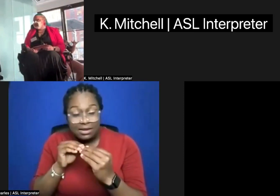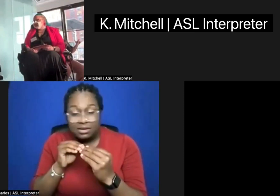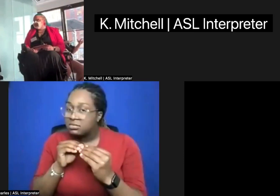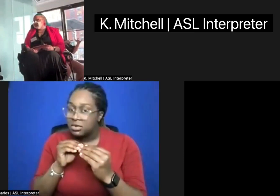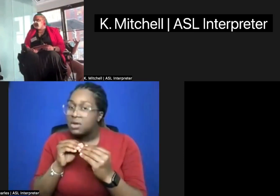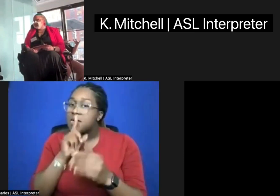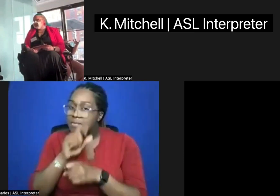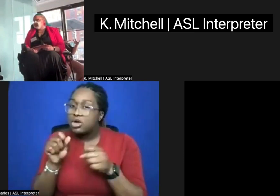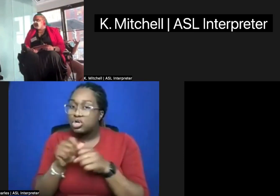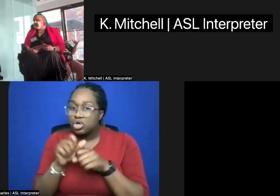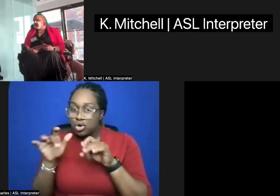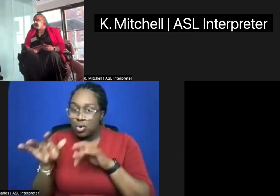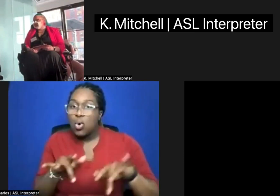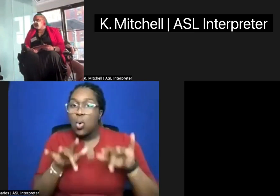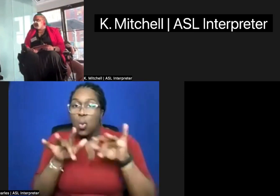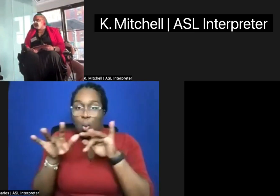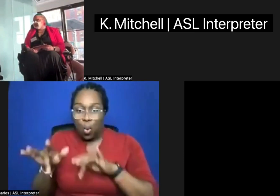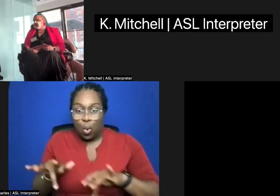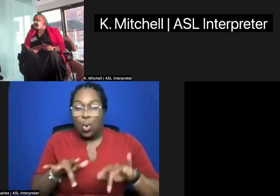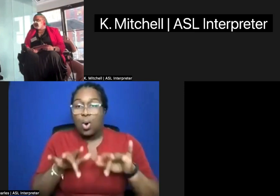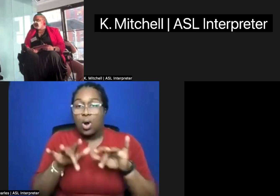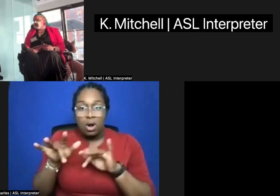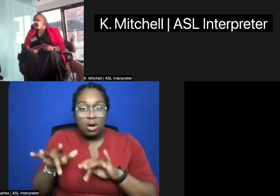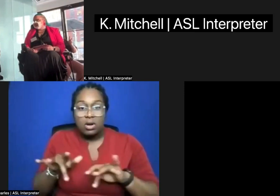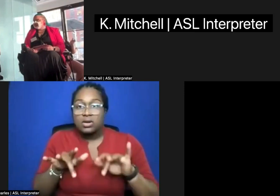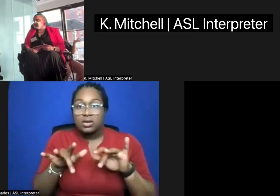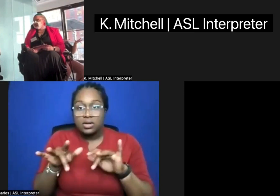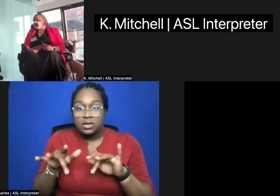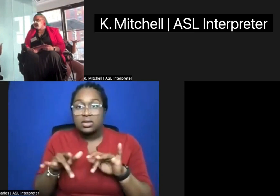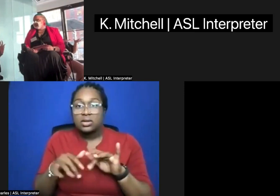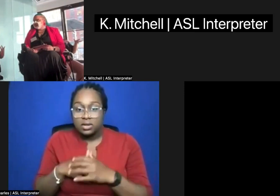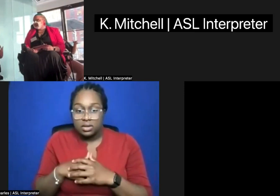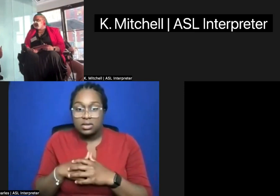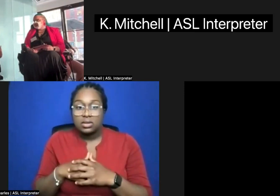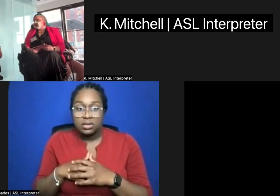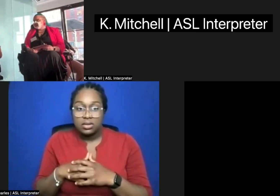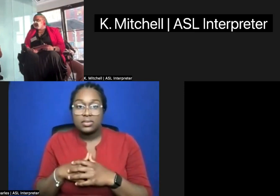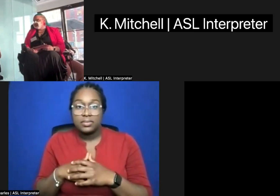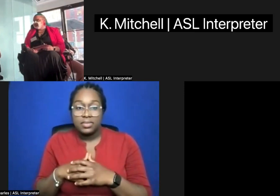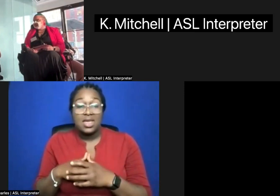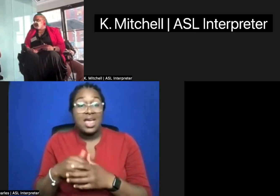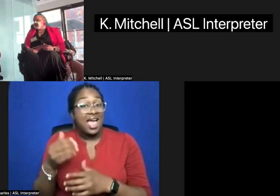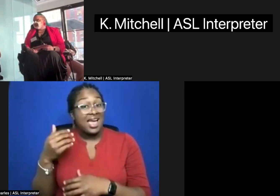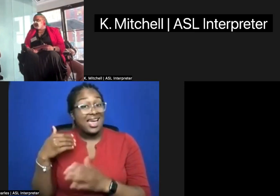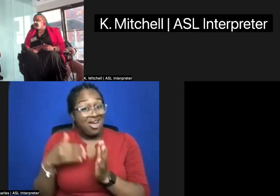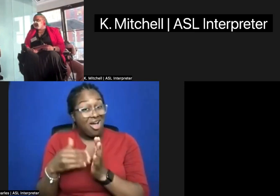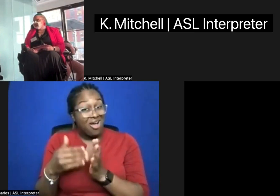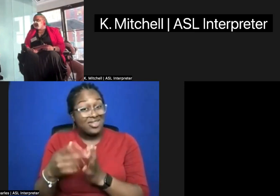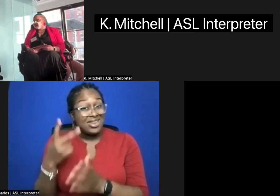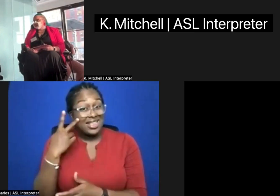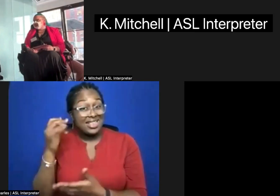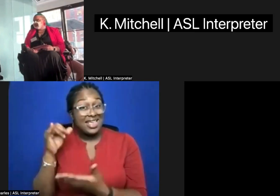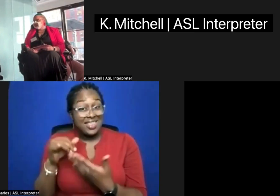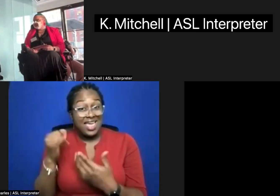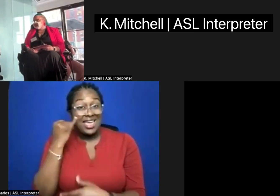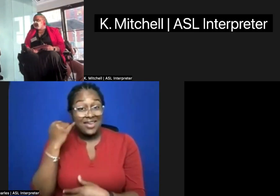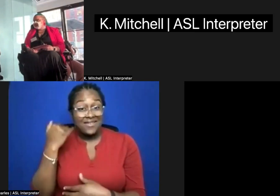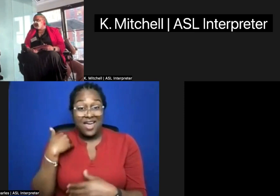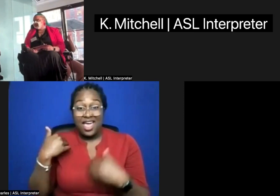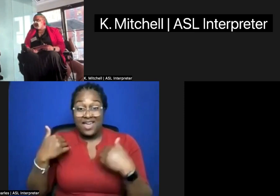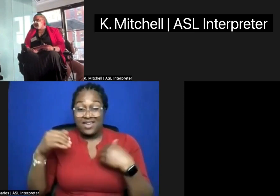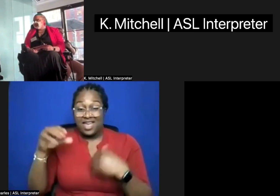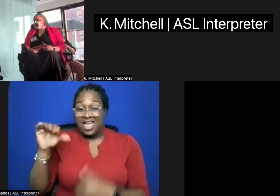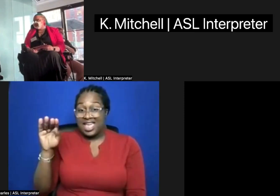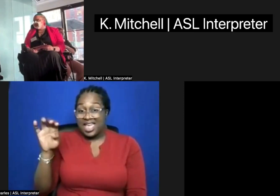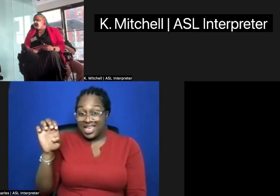helpful for persons that do that, and I see them on, in my office and we're litigating a case. So the persons that have taken